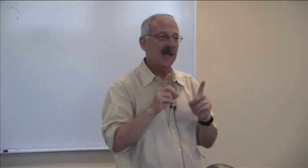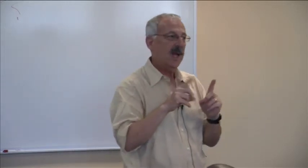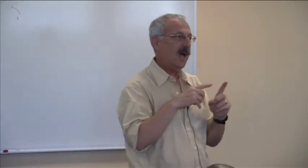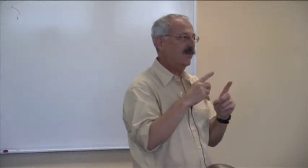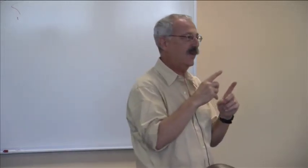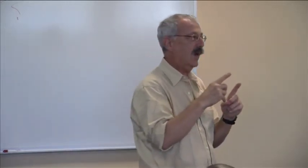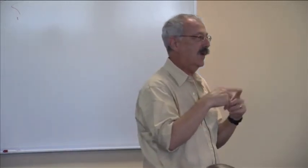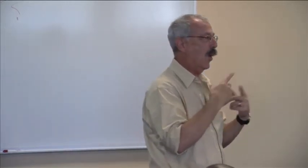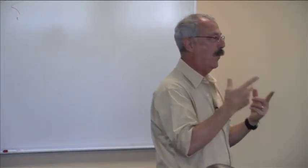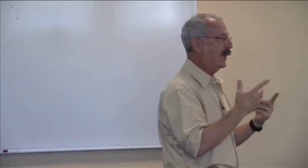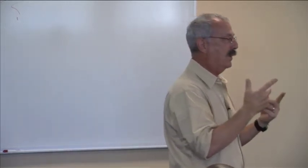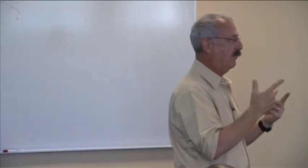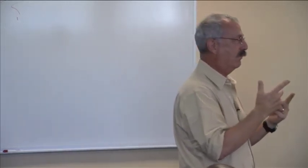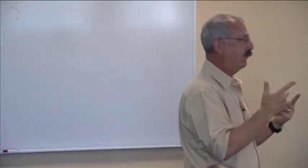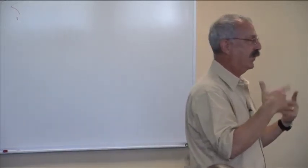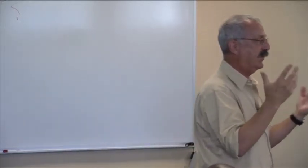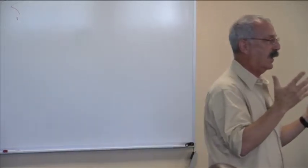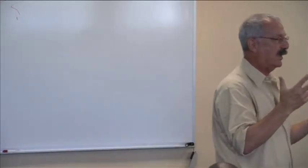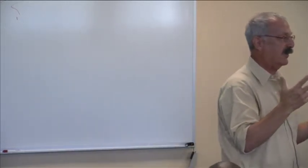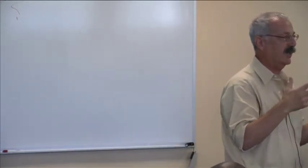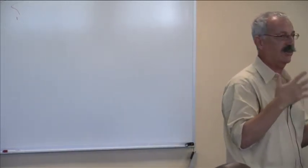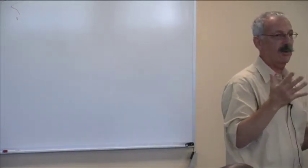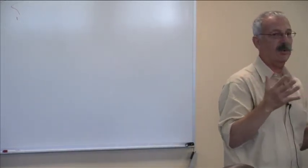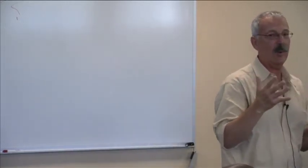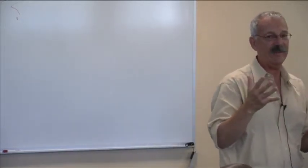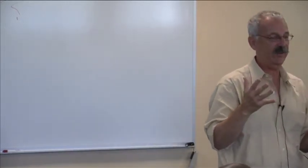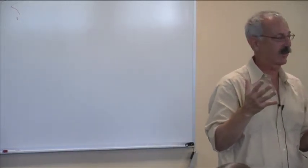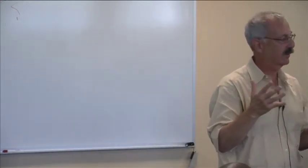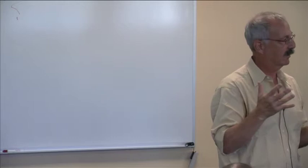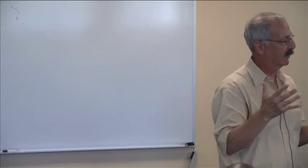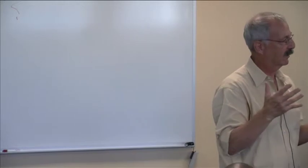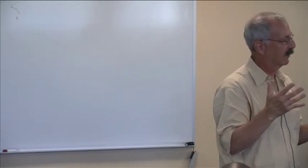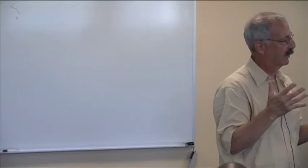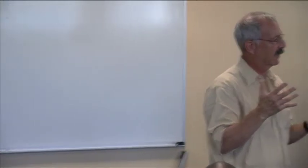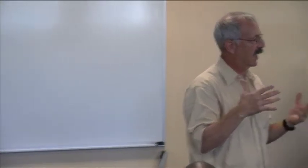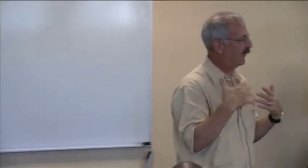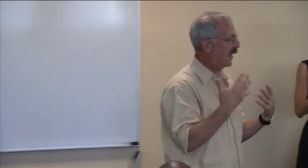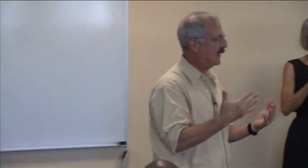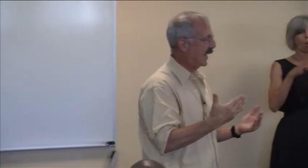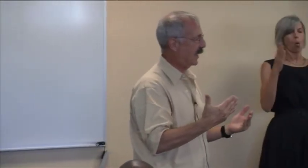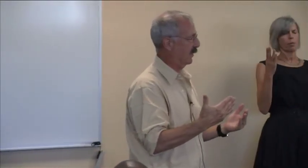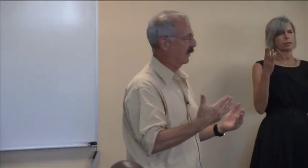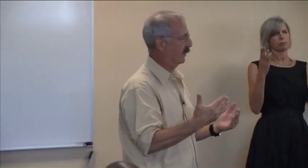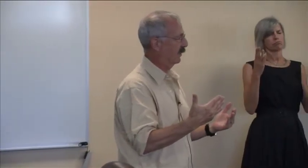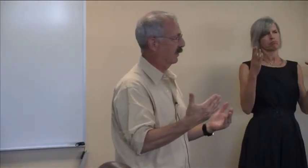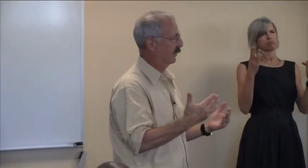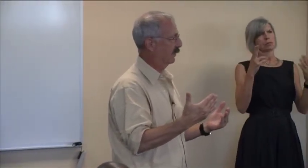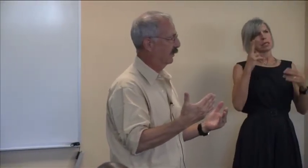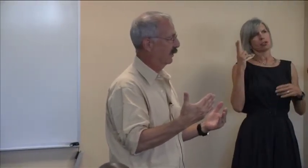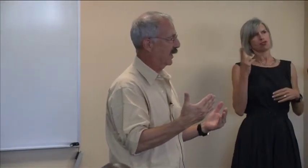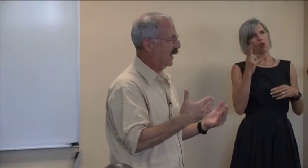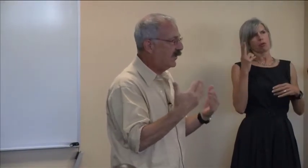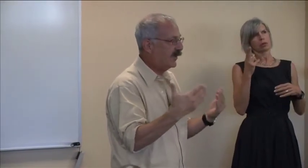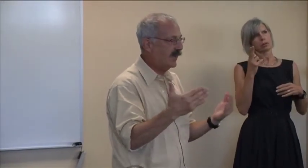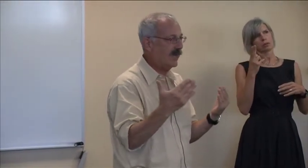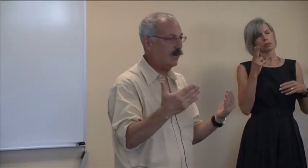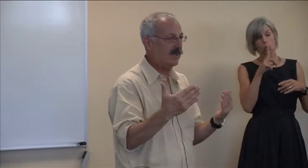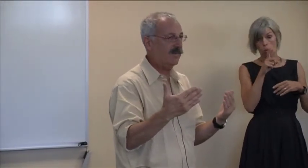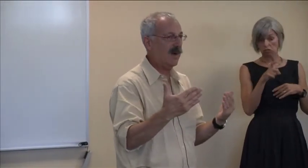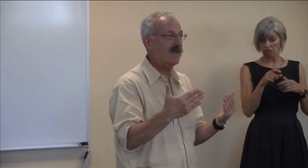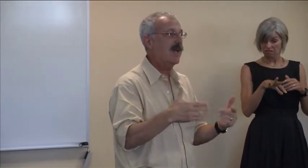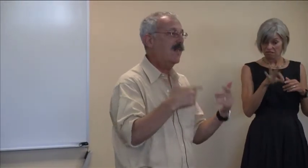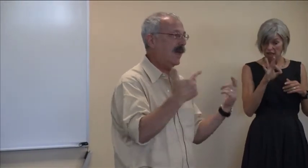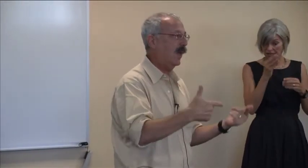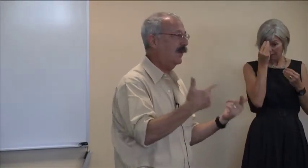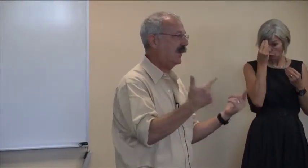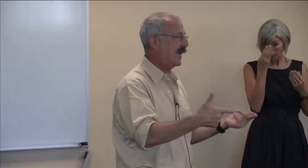that as an open sociological historical question and find data. Is there data we